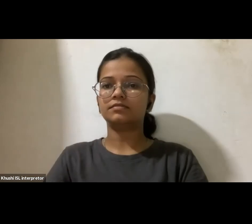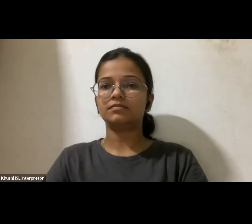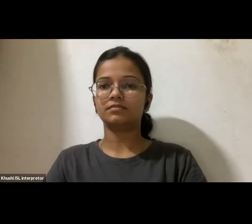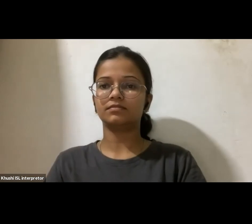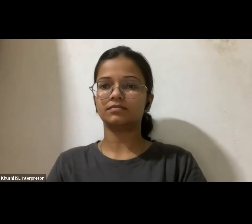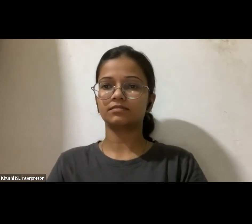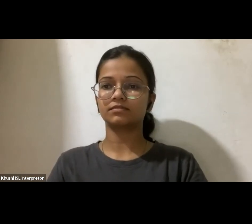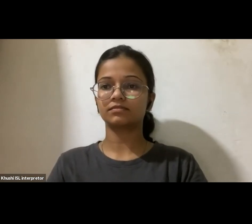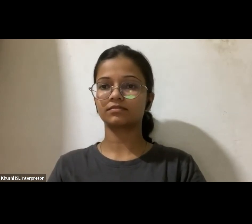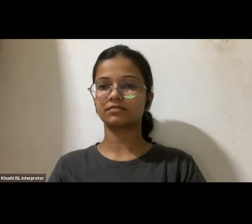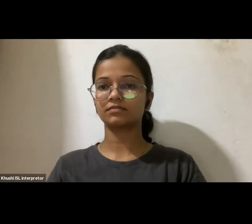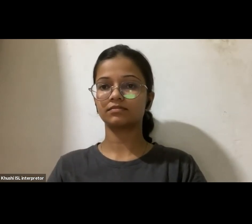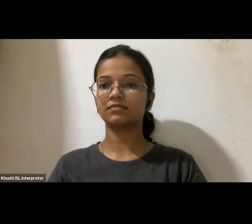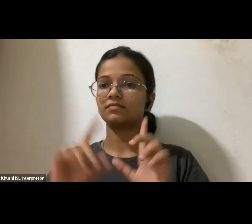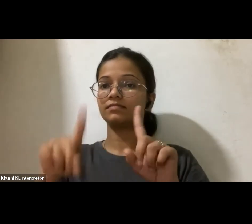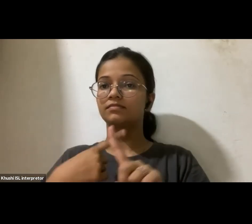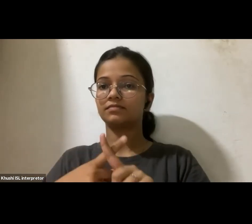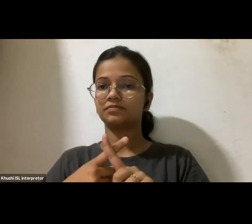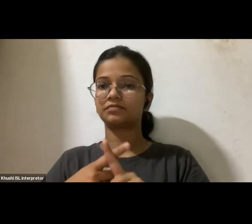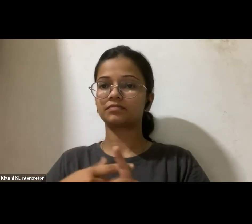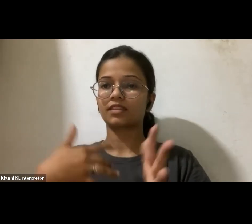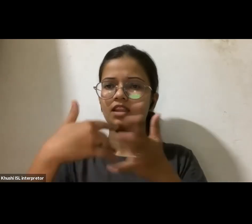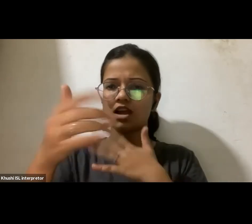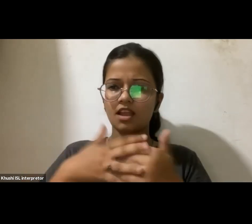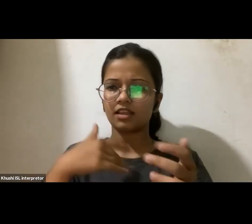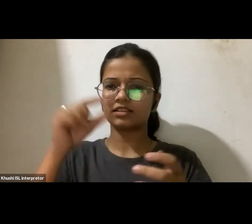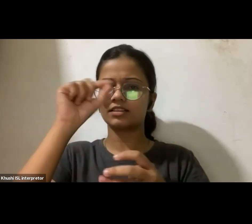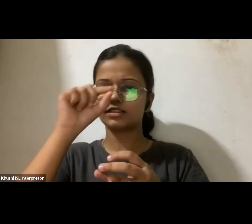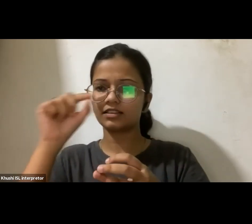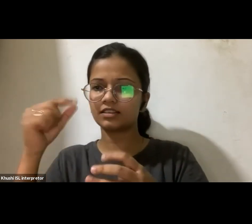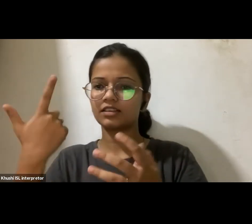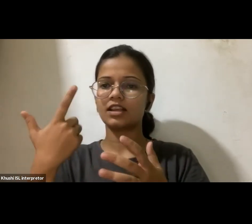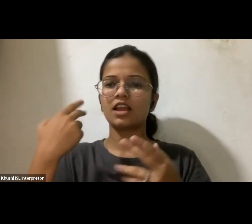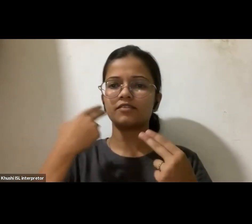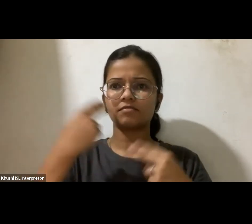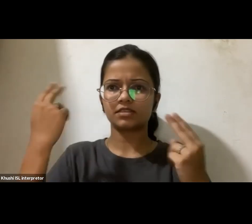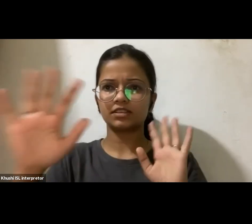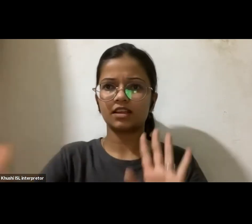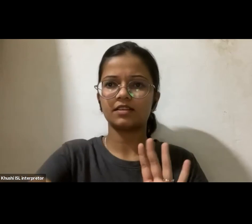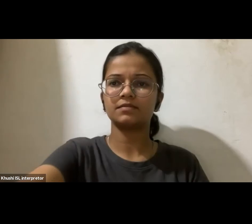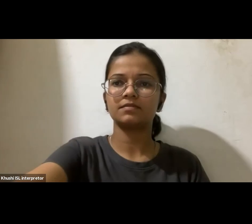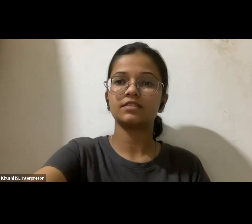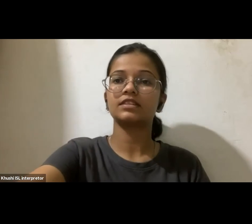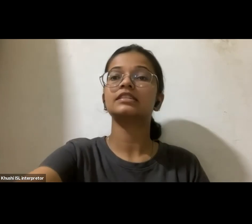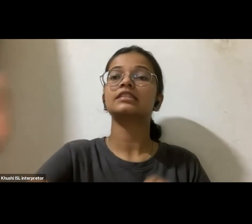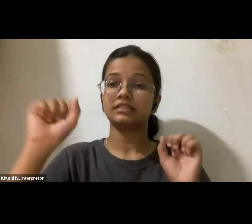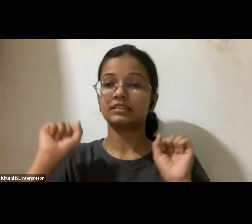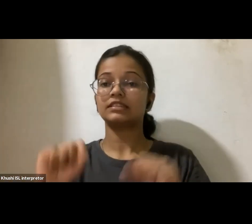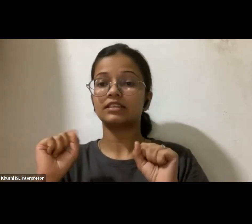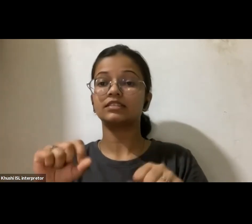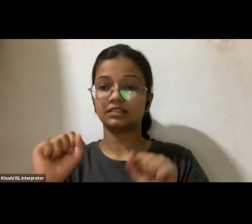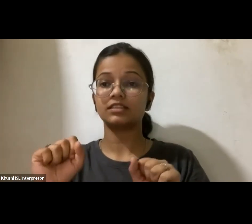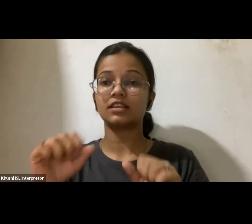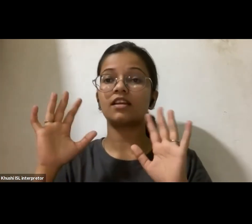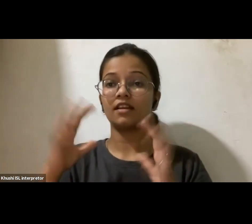Okay, I have another question. Was hand tinting process popular in film as well? Yes, yes, absolutely. From the early